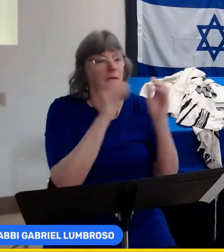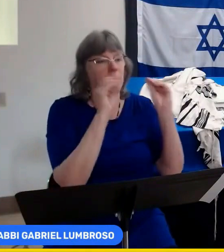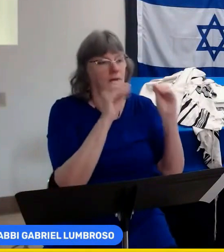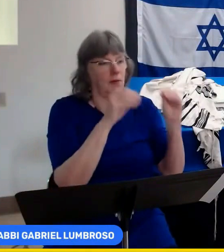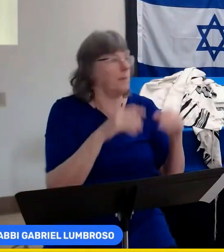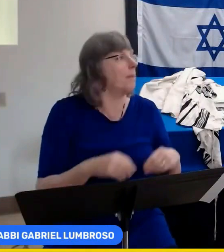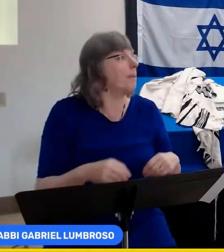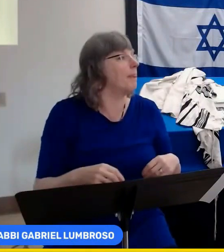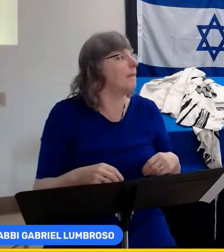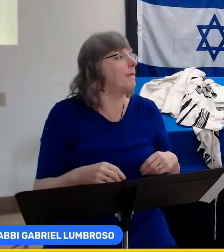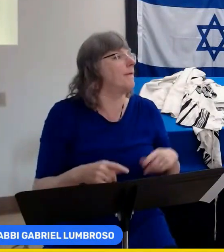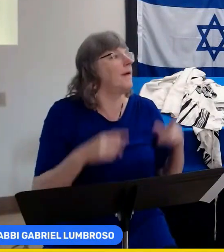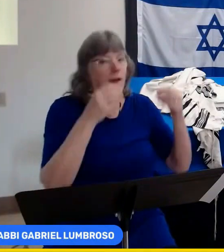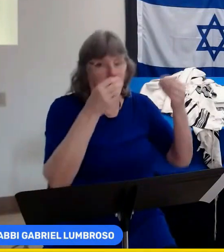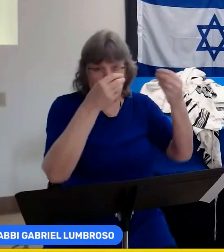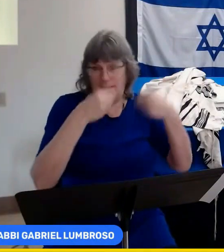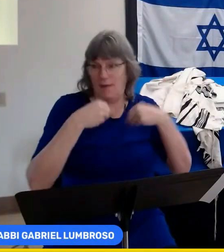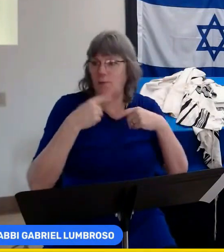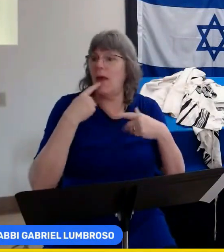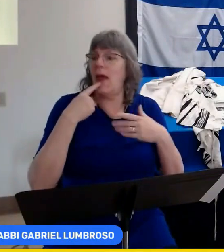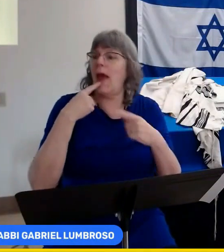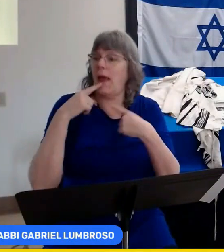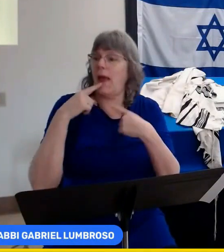They also gave me the correct answers for those.